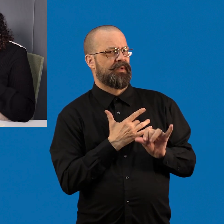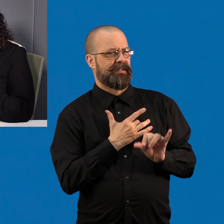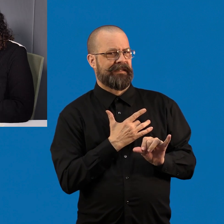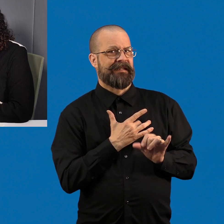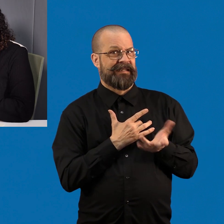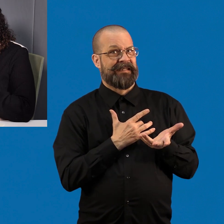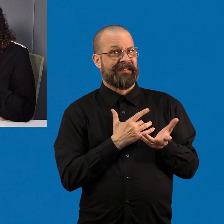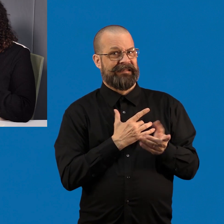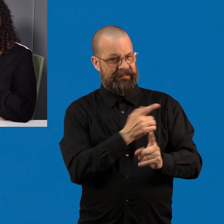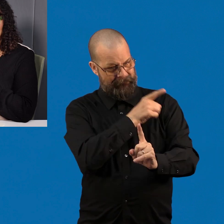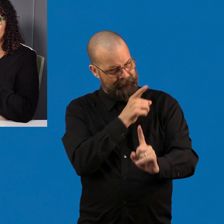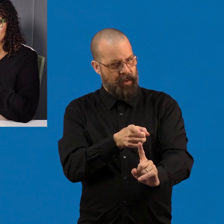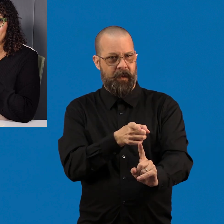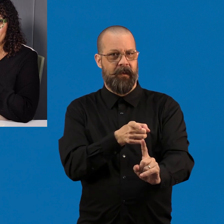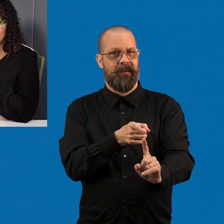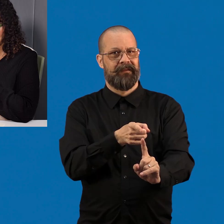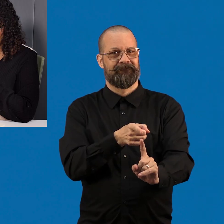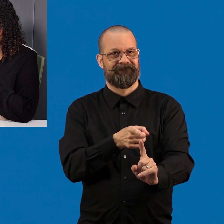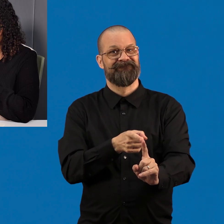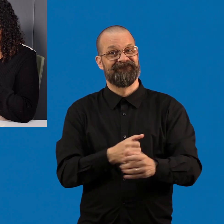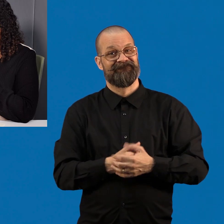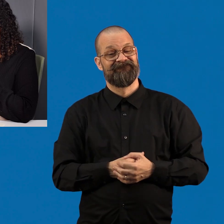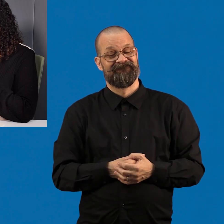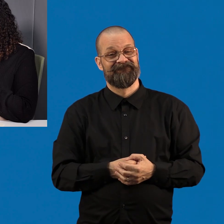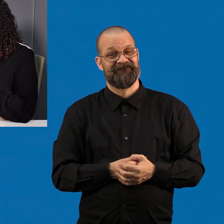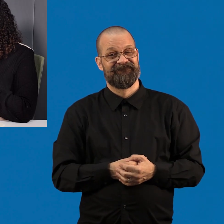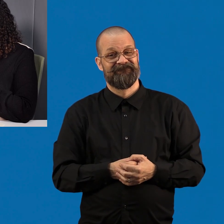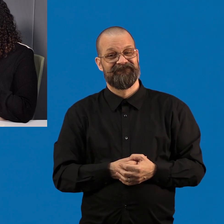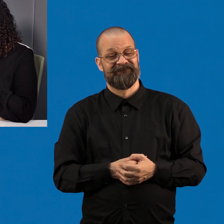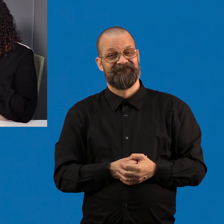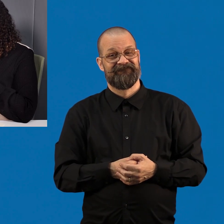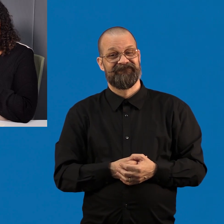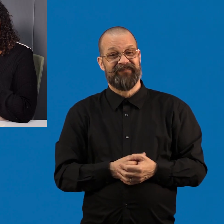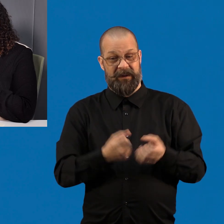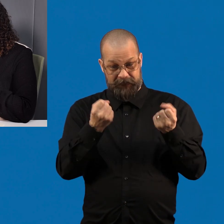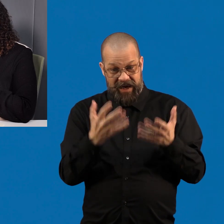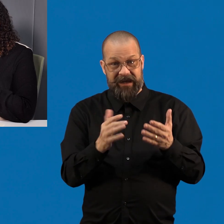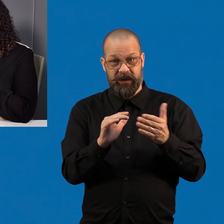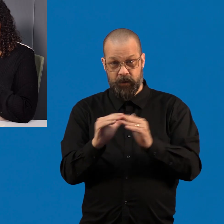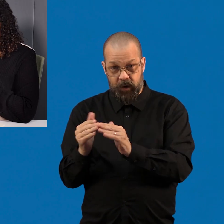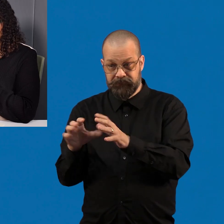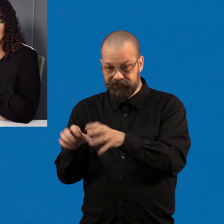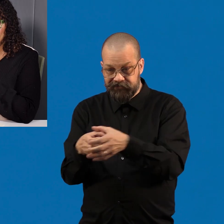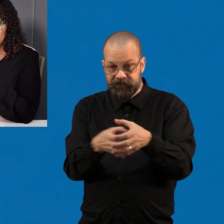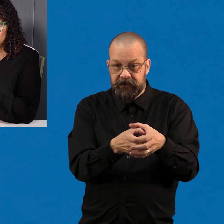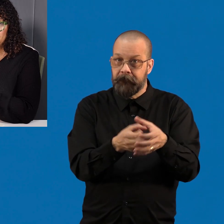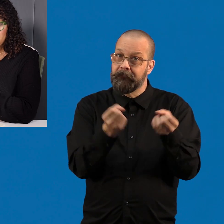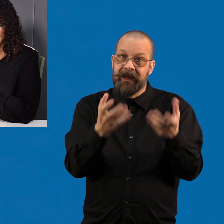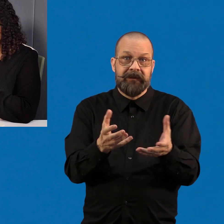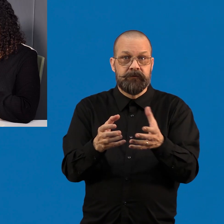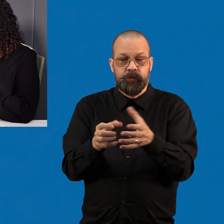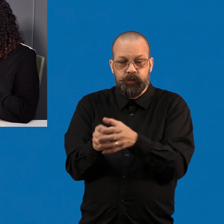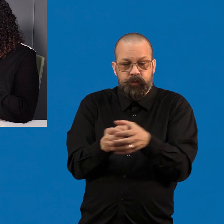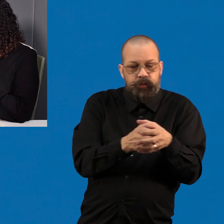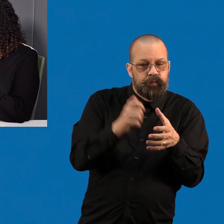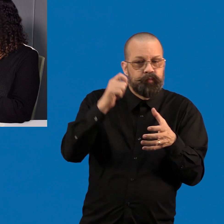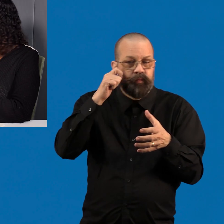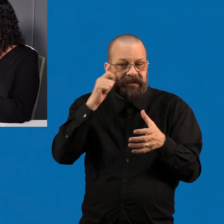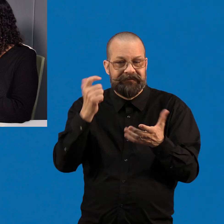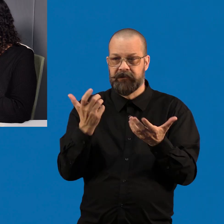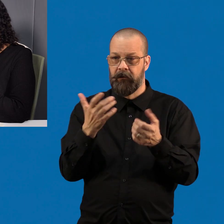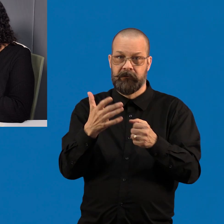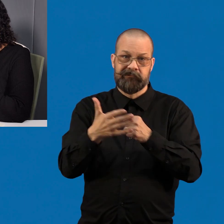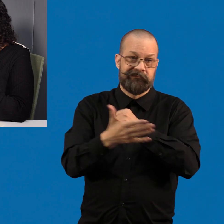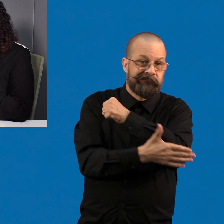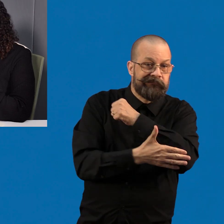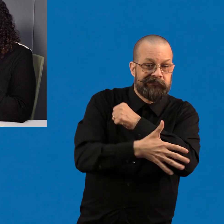stuck with me because it gets right to the heart of the issue. Many communities, including racial minorities,